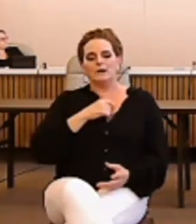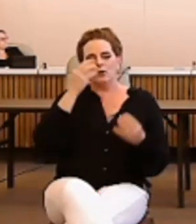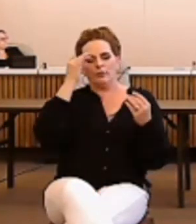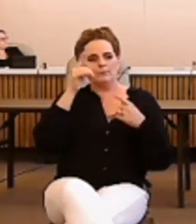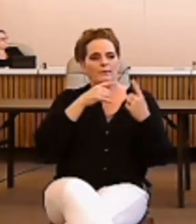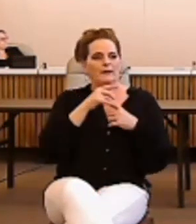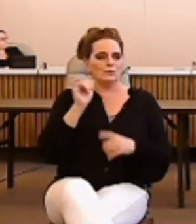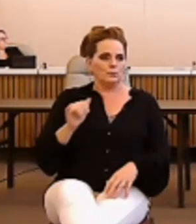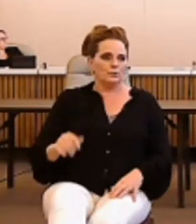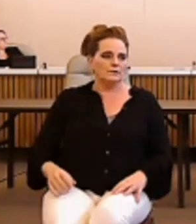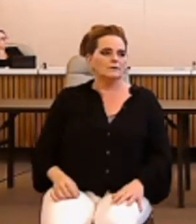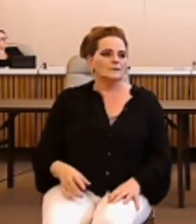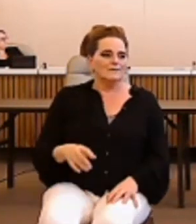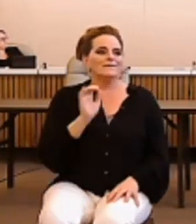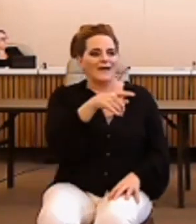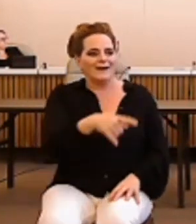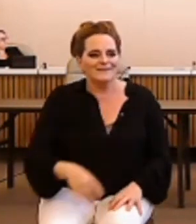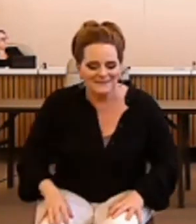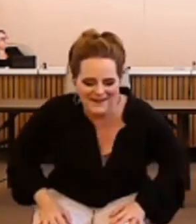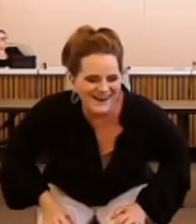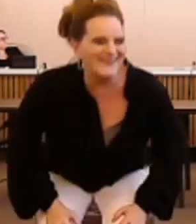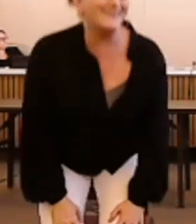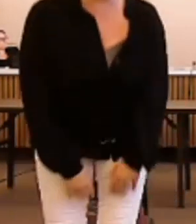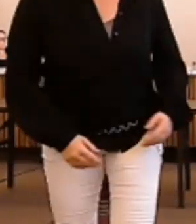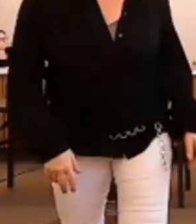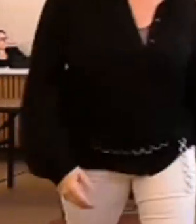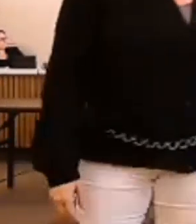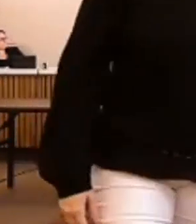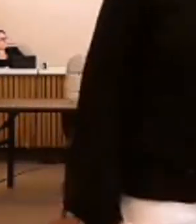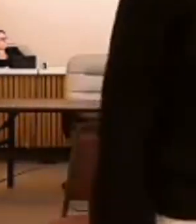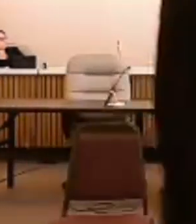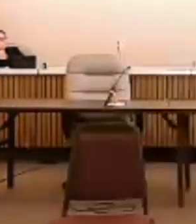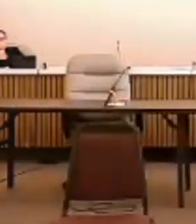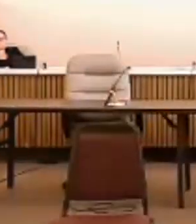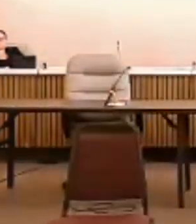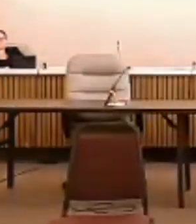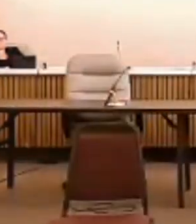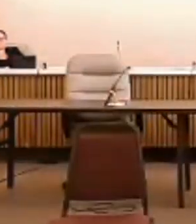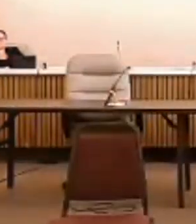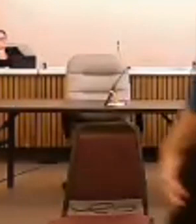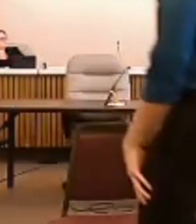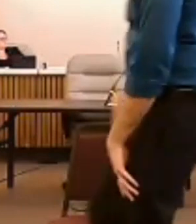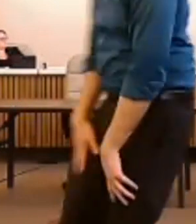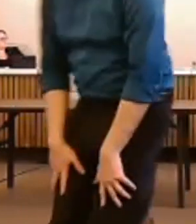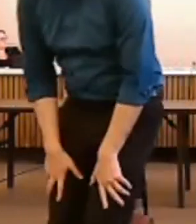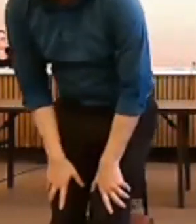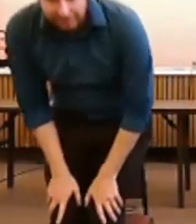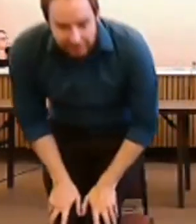decision. The way we've written it is that if they don't open the gate, in other words, the